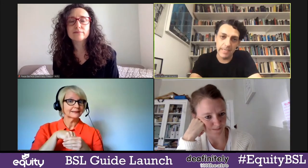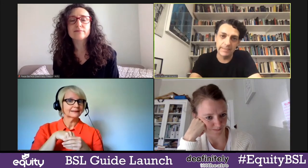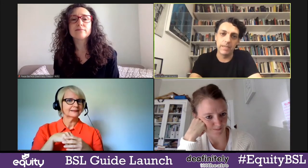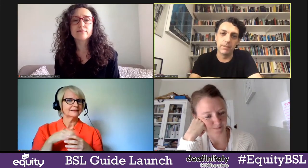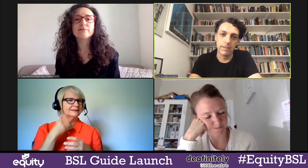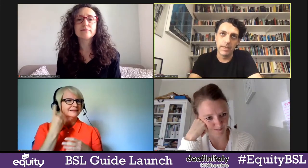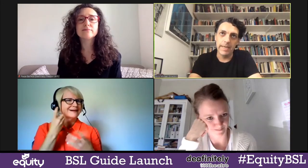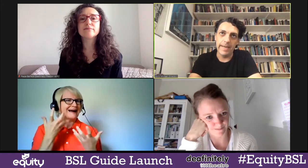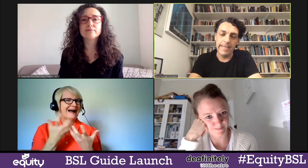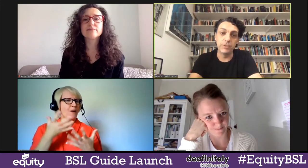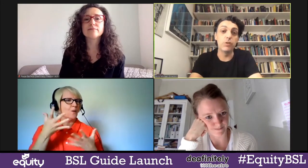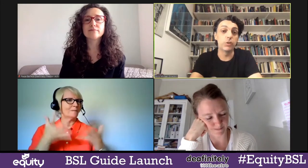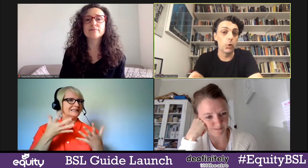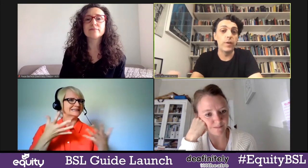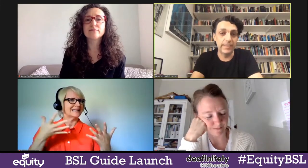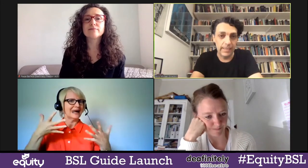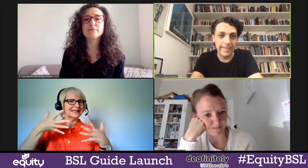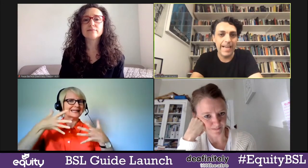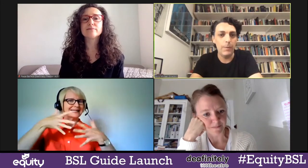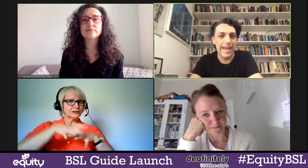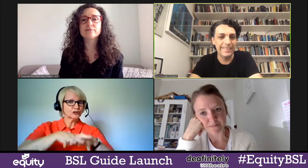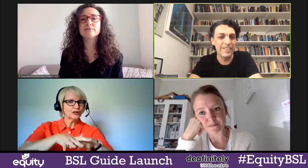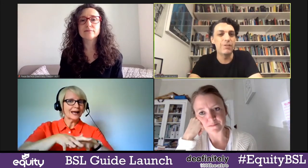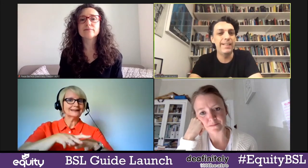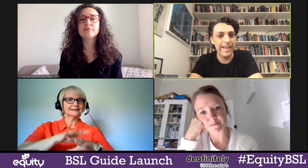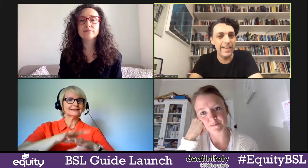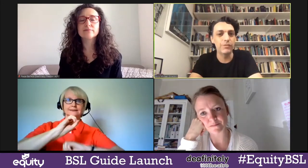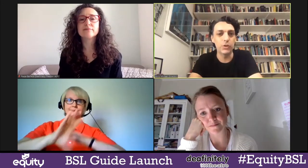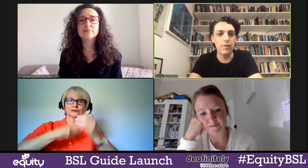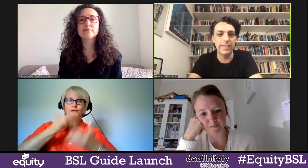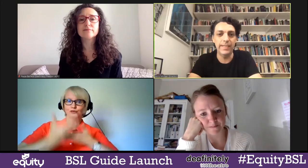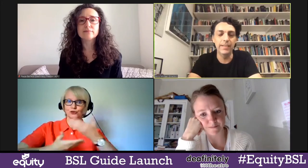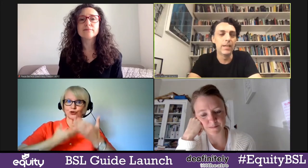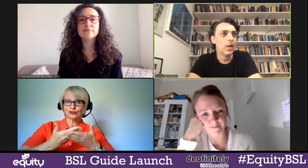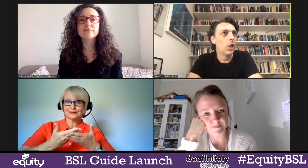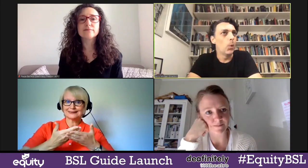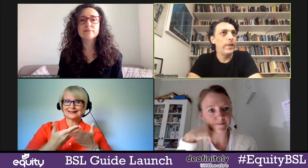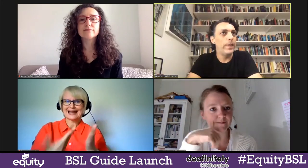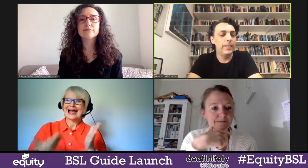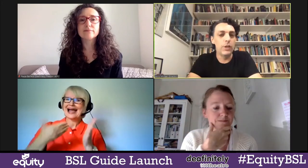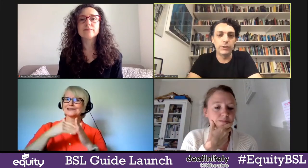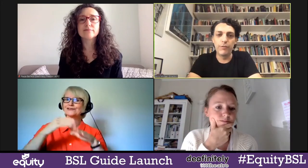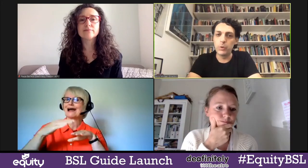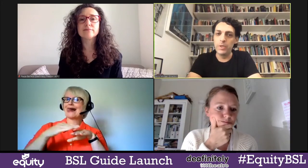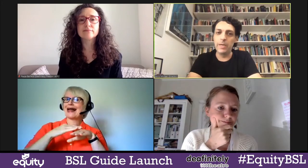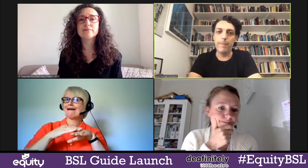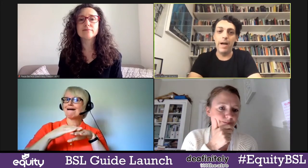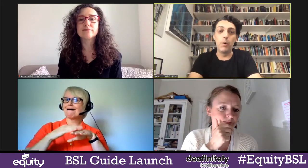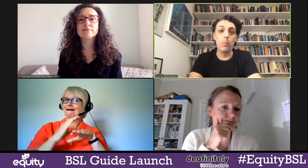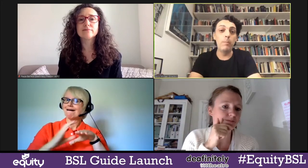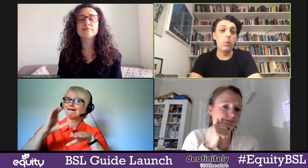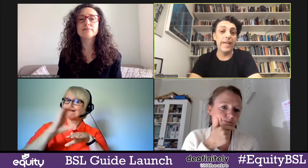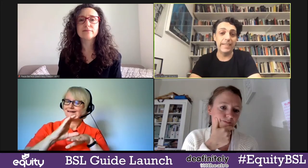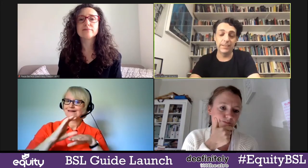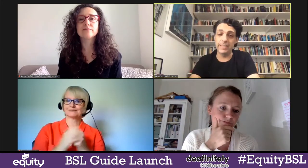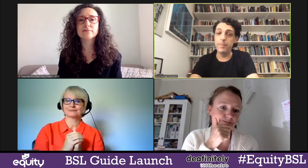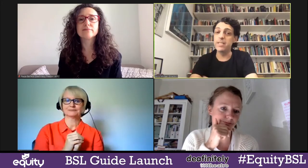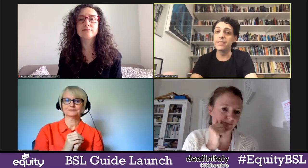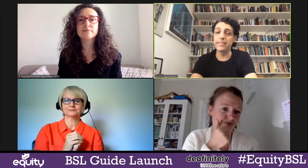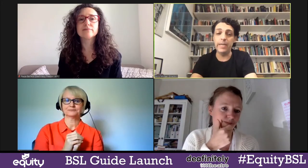BSL into the storytelling and how we add an extra layer of storytelling. We did lots of talking about when we want actors to come in and sing, well,